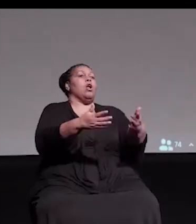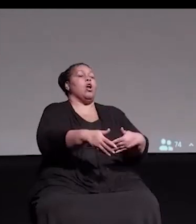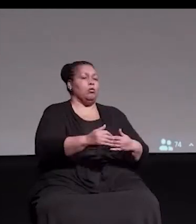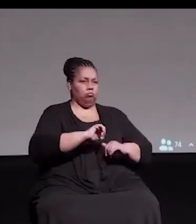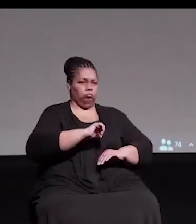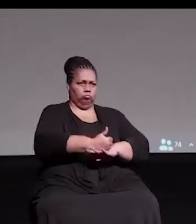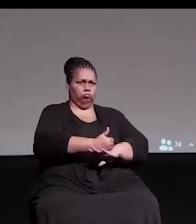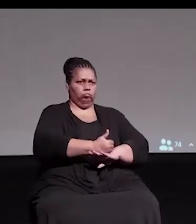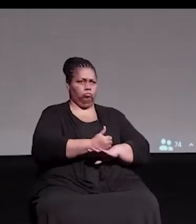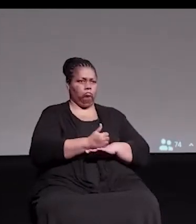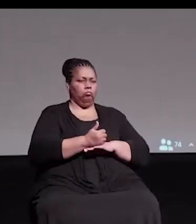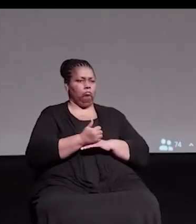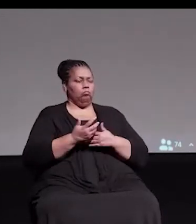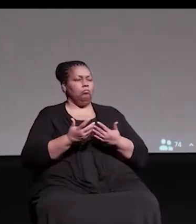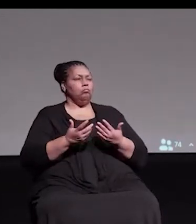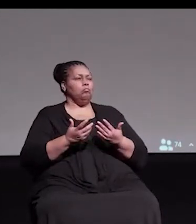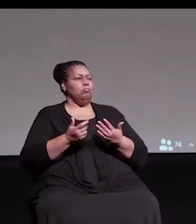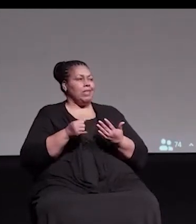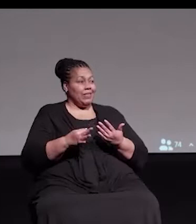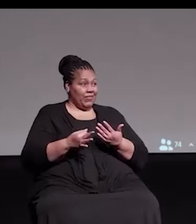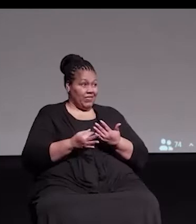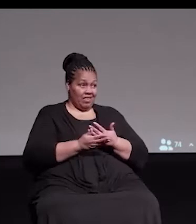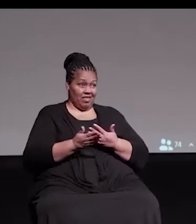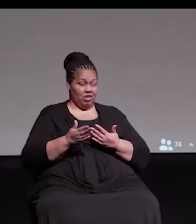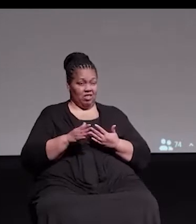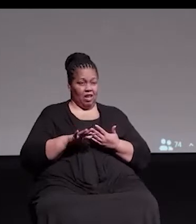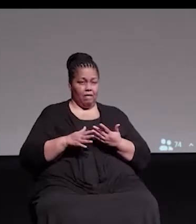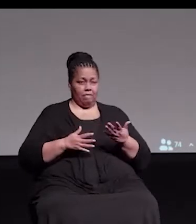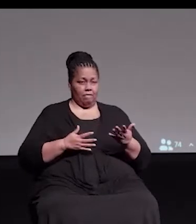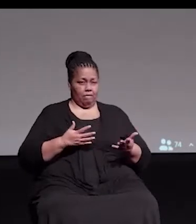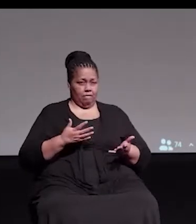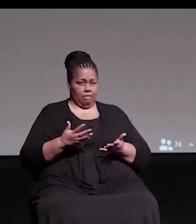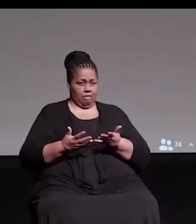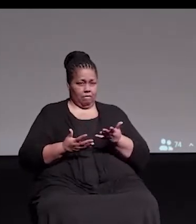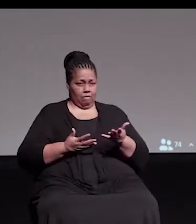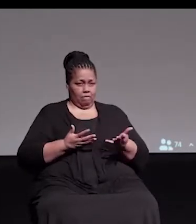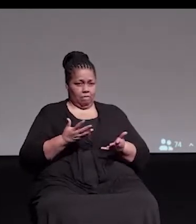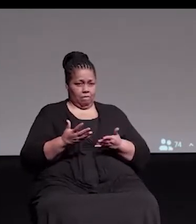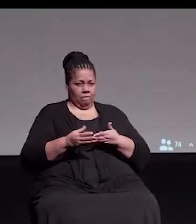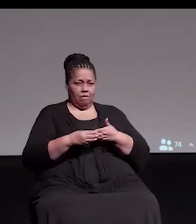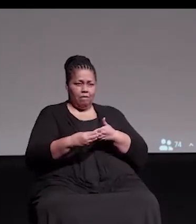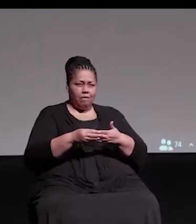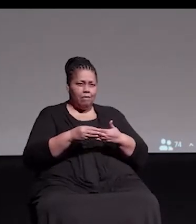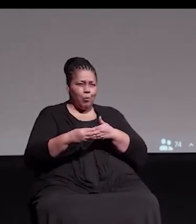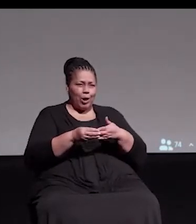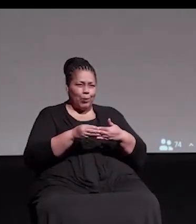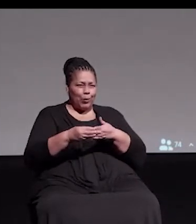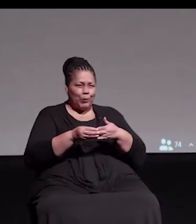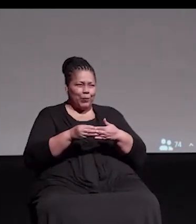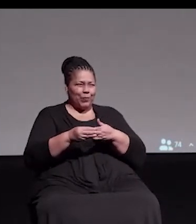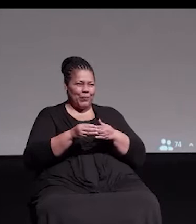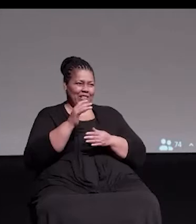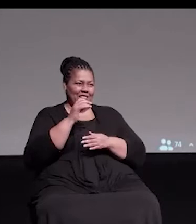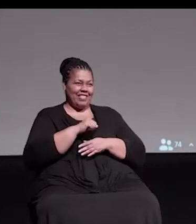stone. If there is that kind of wiggle room, I guess.